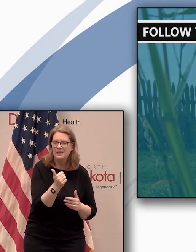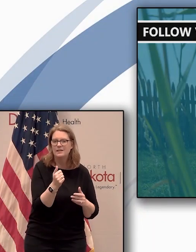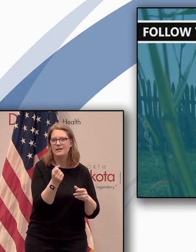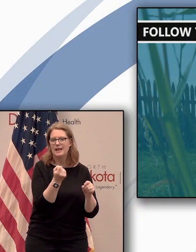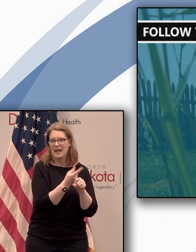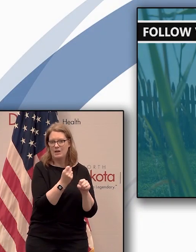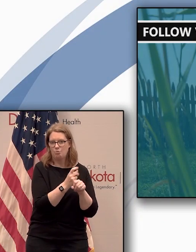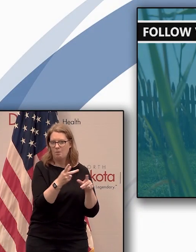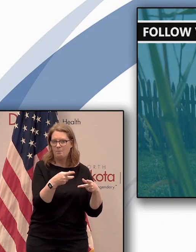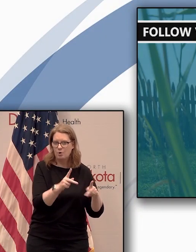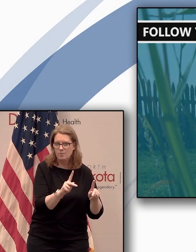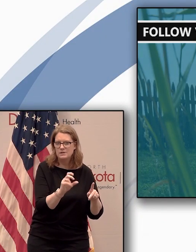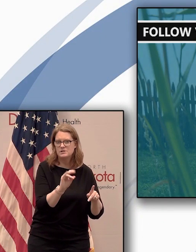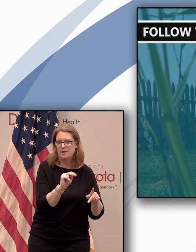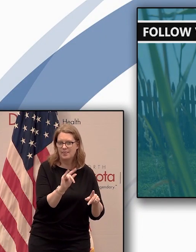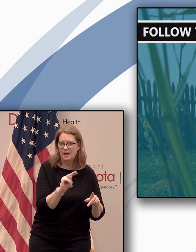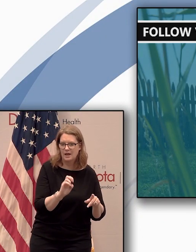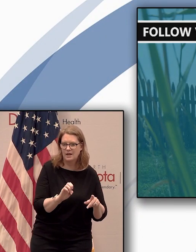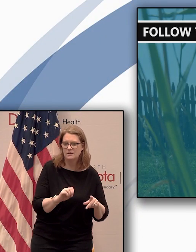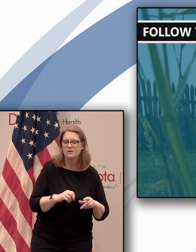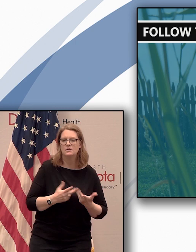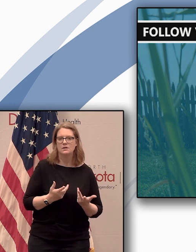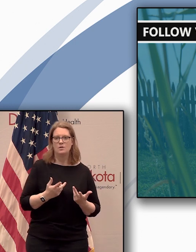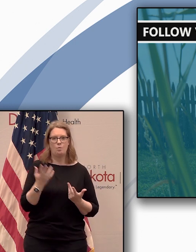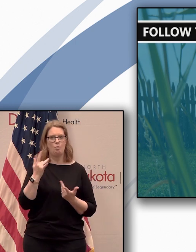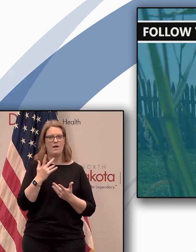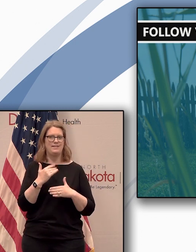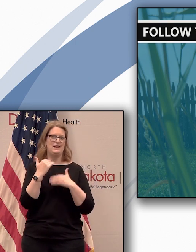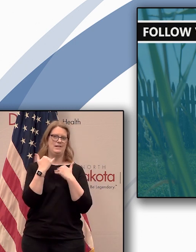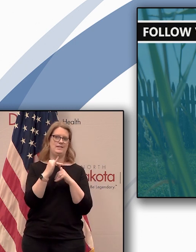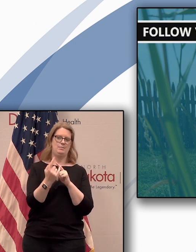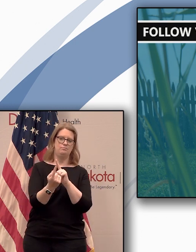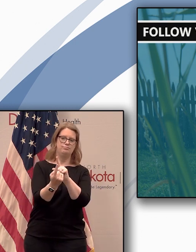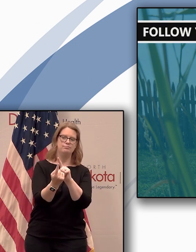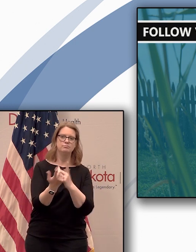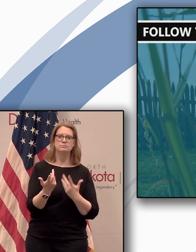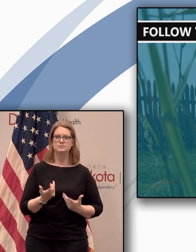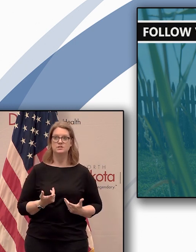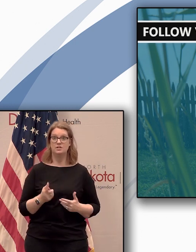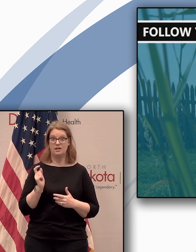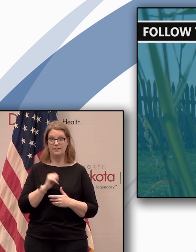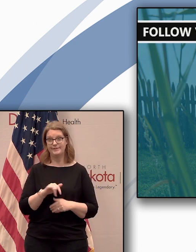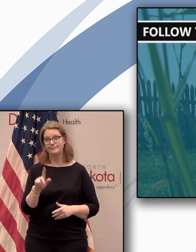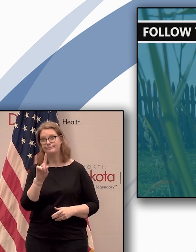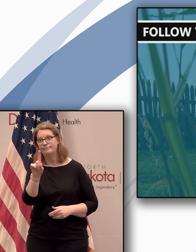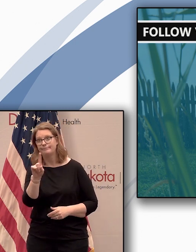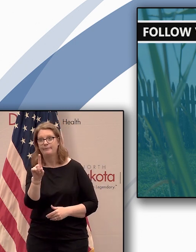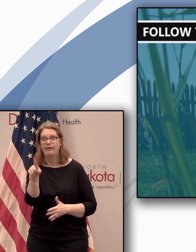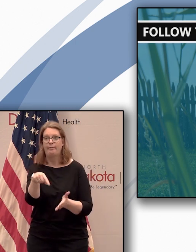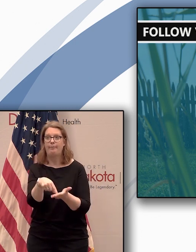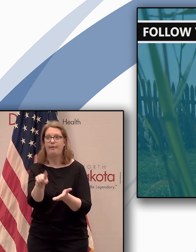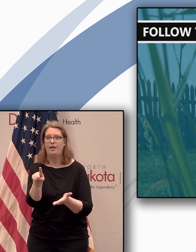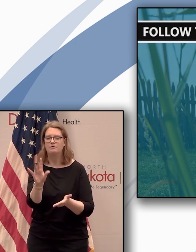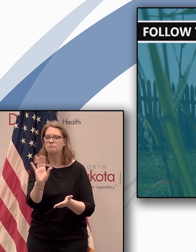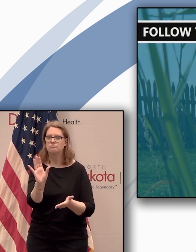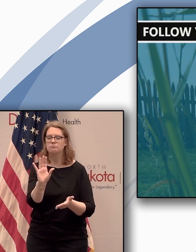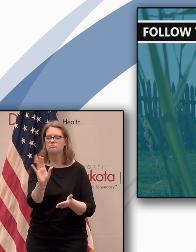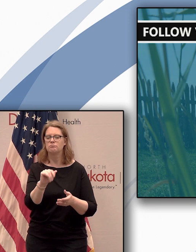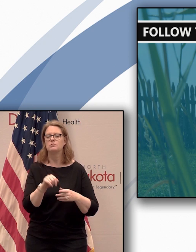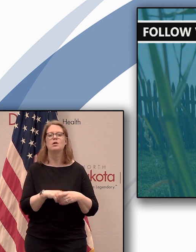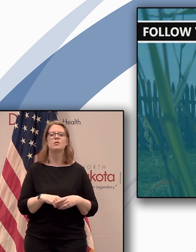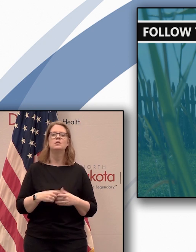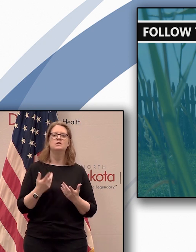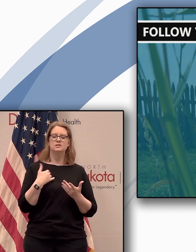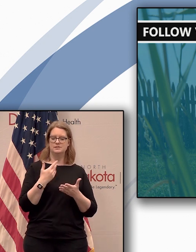permits online before visiting to limit face-to-face interactions. You can skip having to go into the